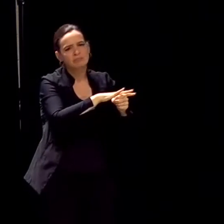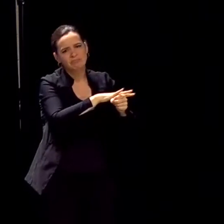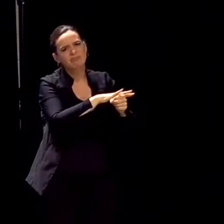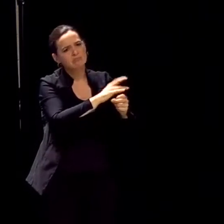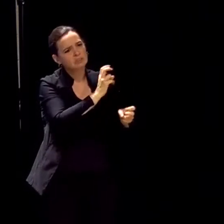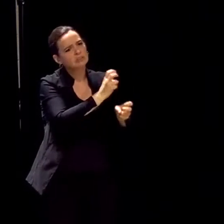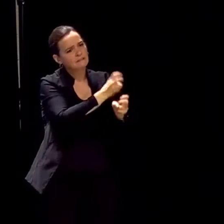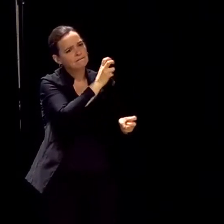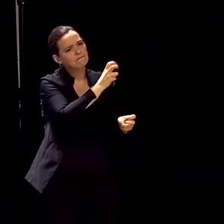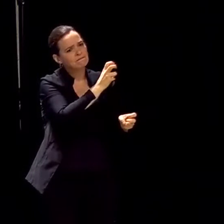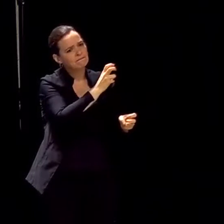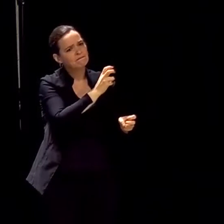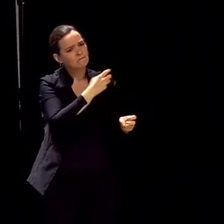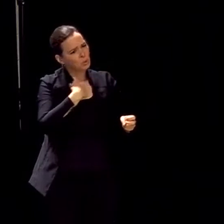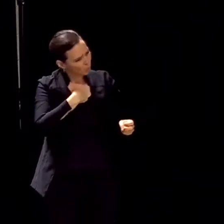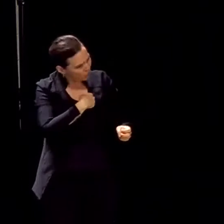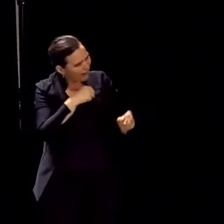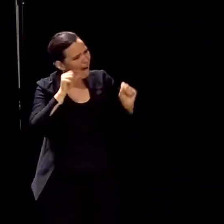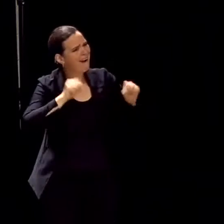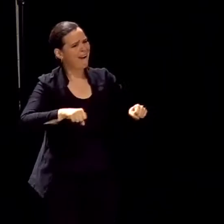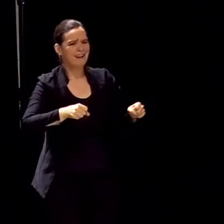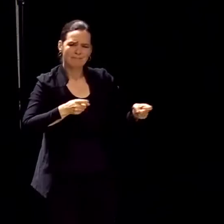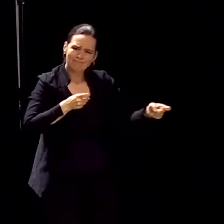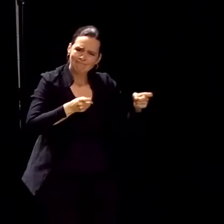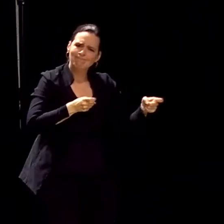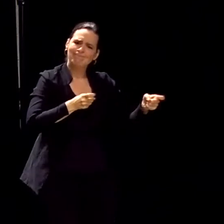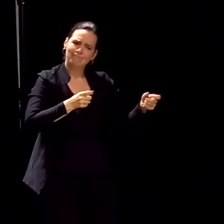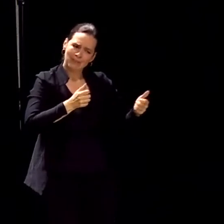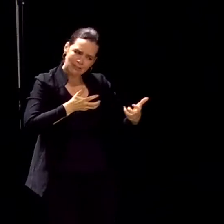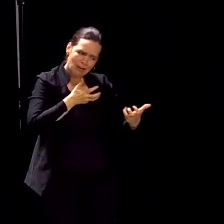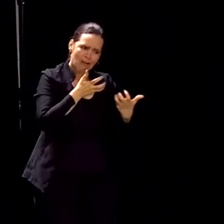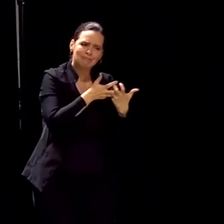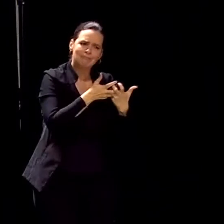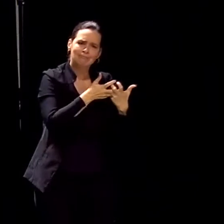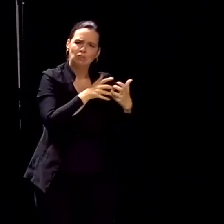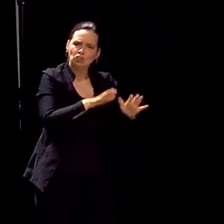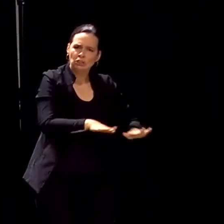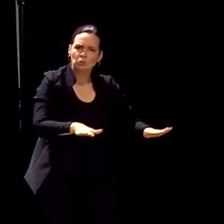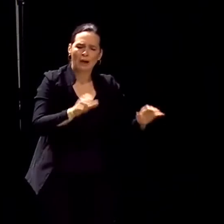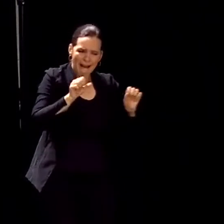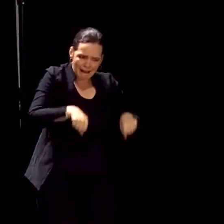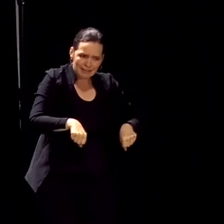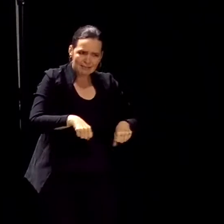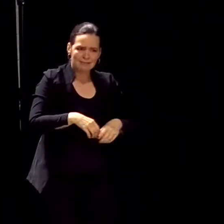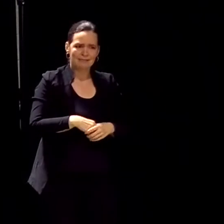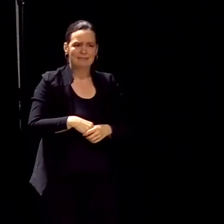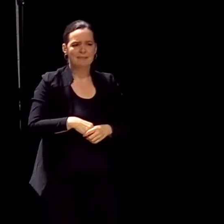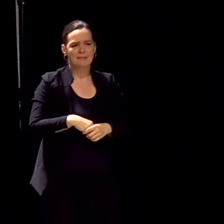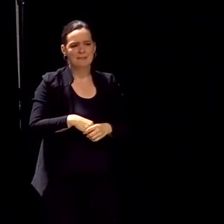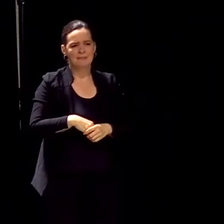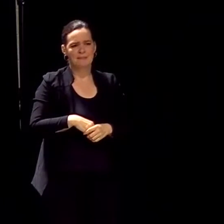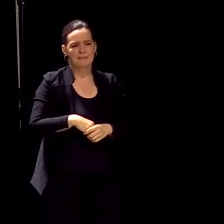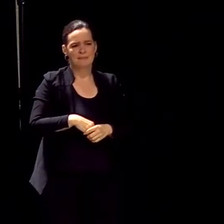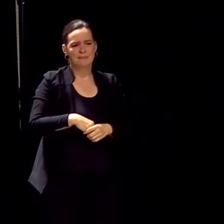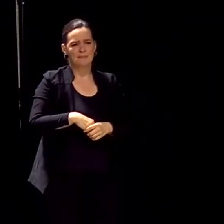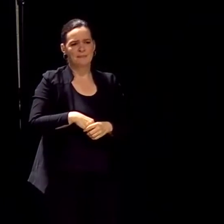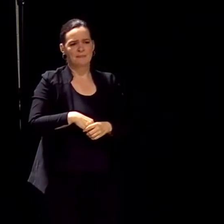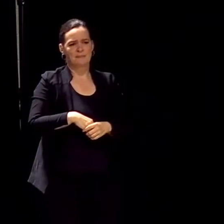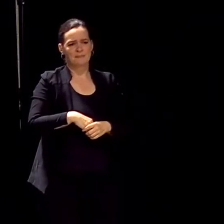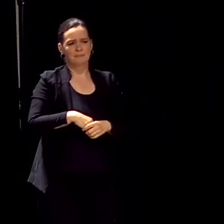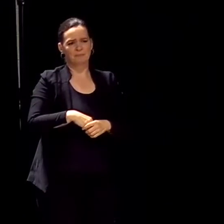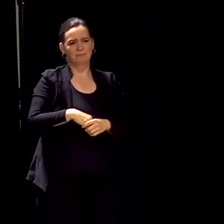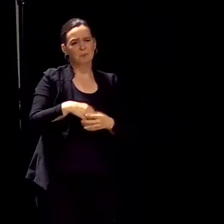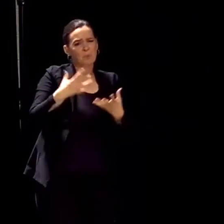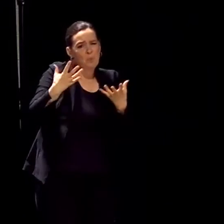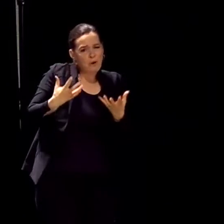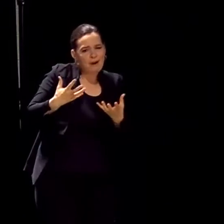this, get the supplies there. But this is what we call grinding it out, Tim. We got great news.